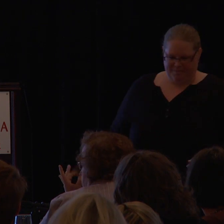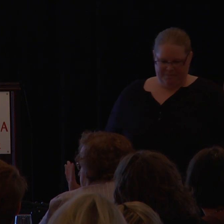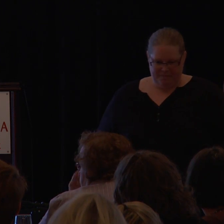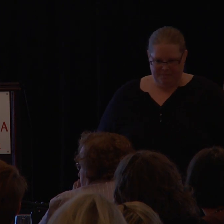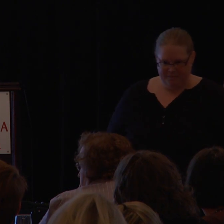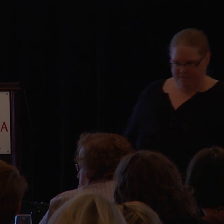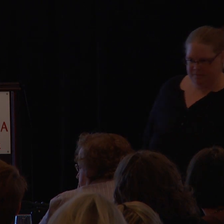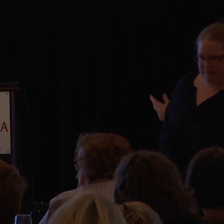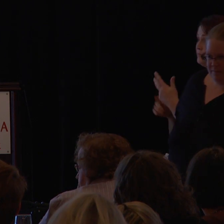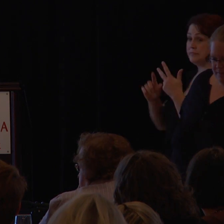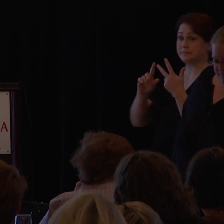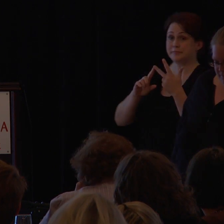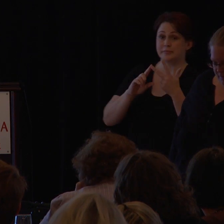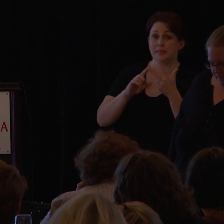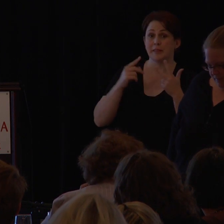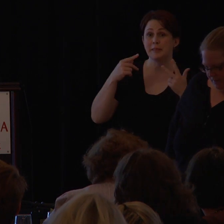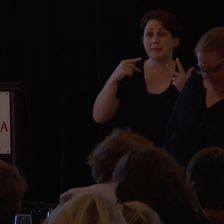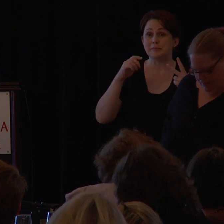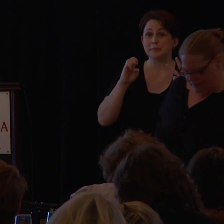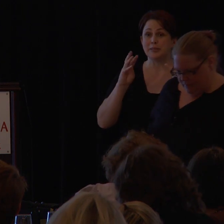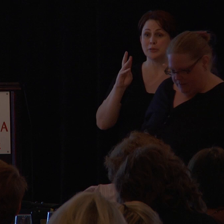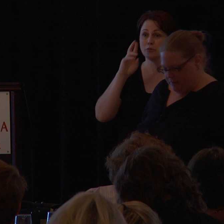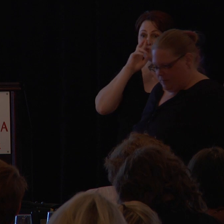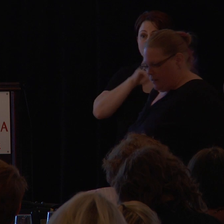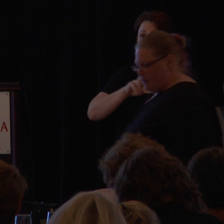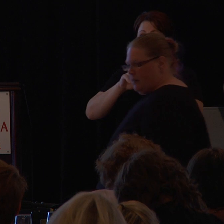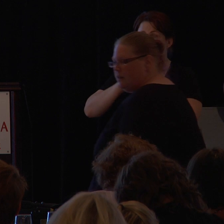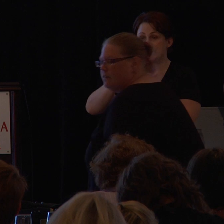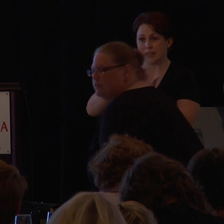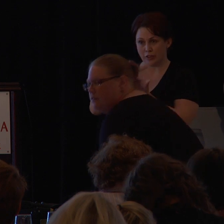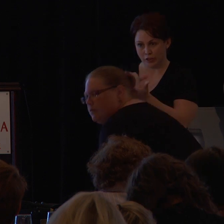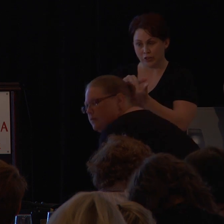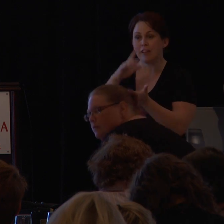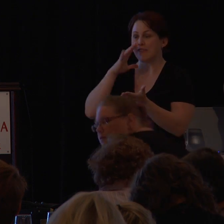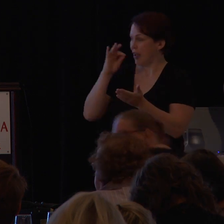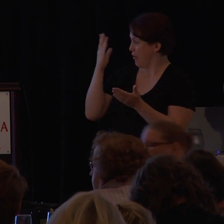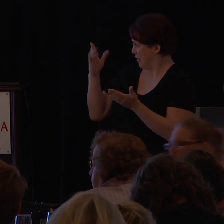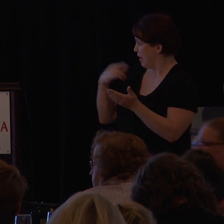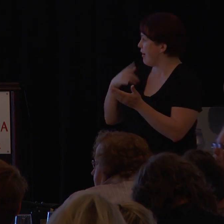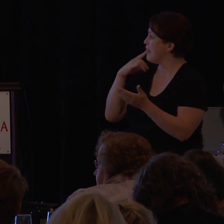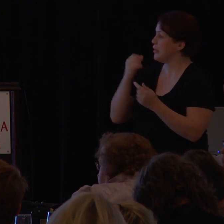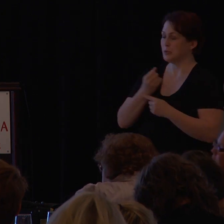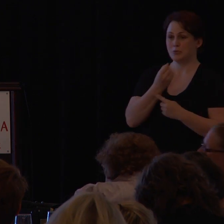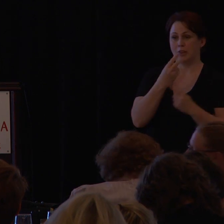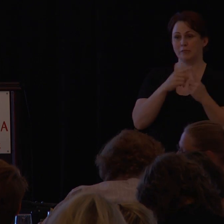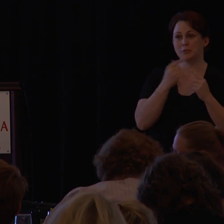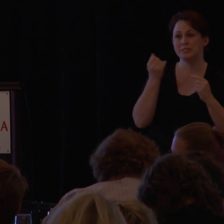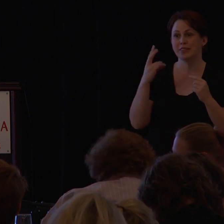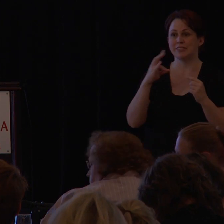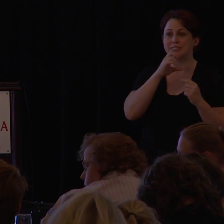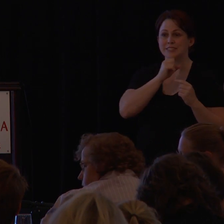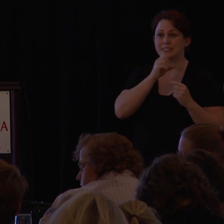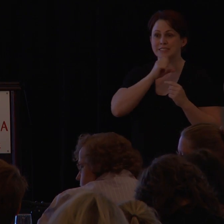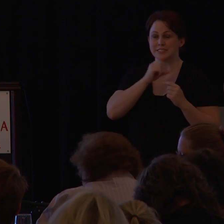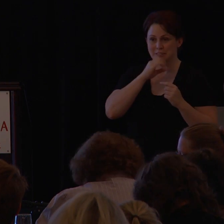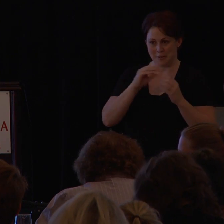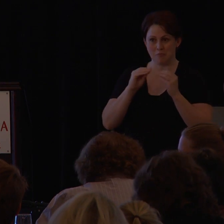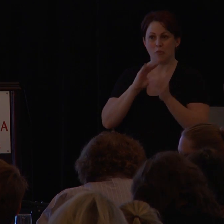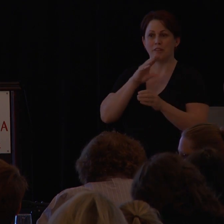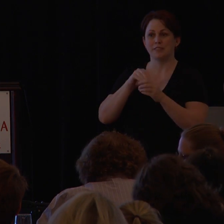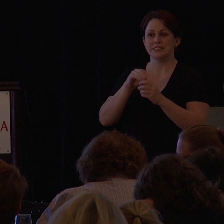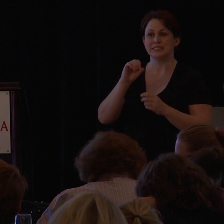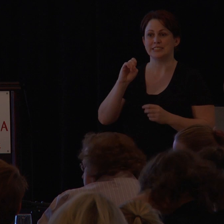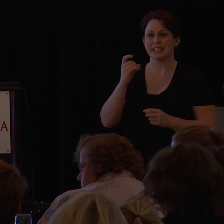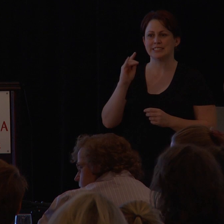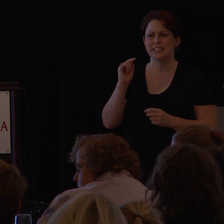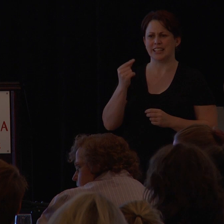17 reported receiving some kind of sexually suggestive sexting. Makes me, my math isn't very good, but I'm not sure what happened to